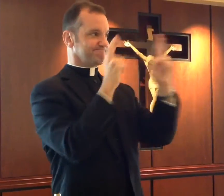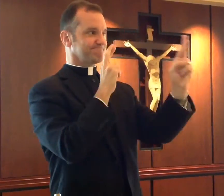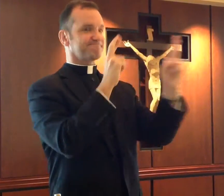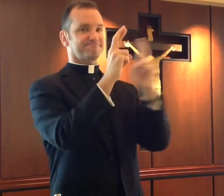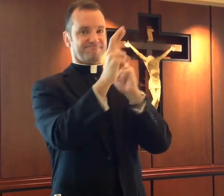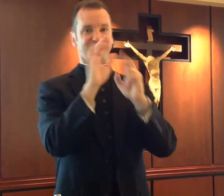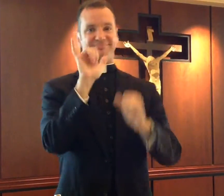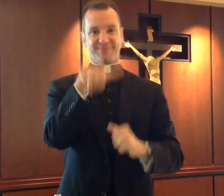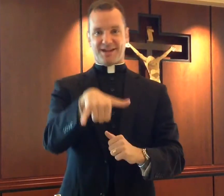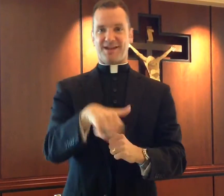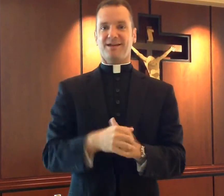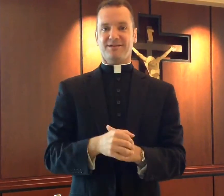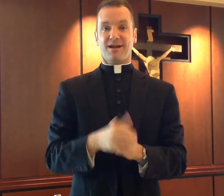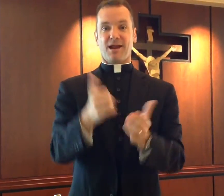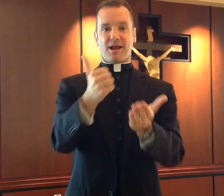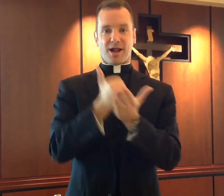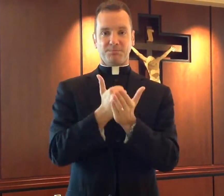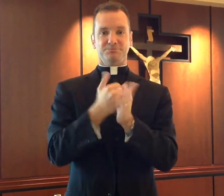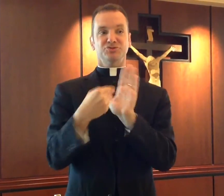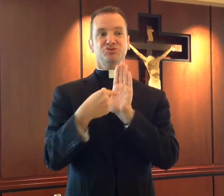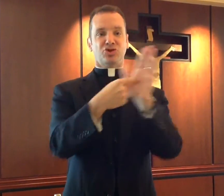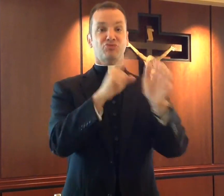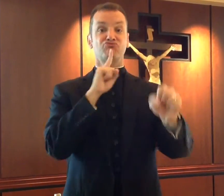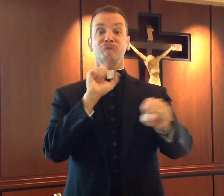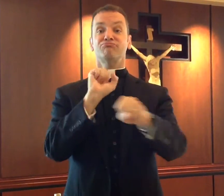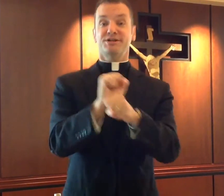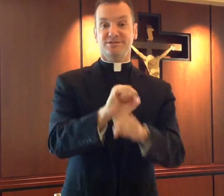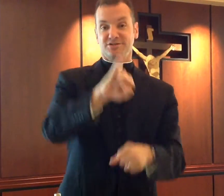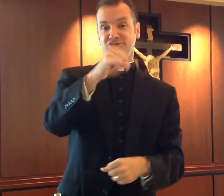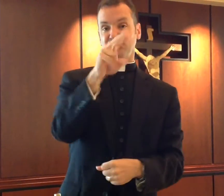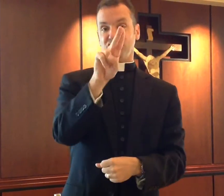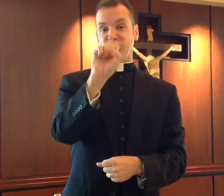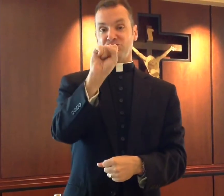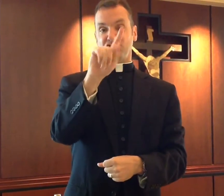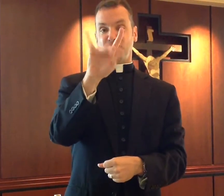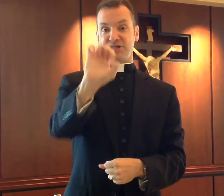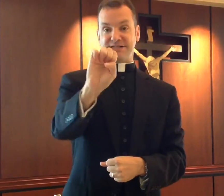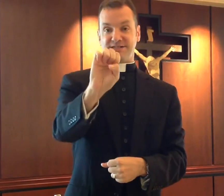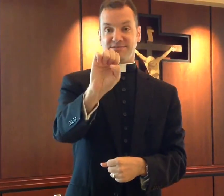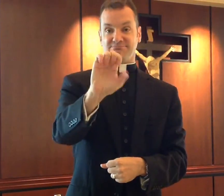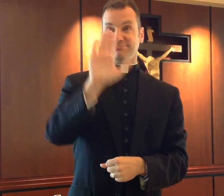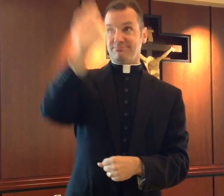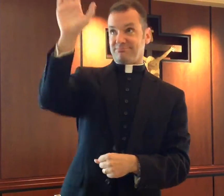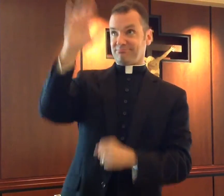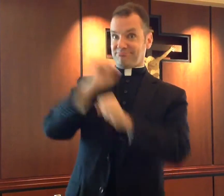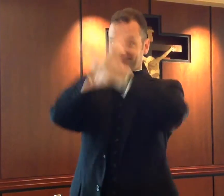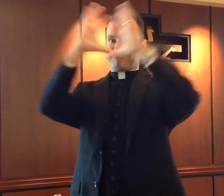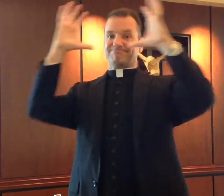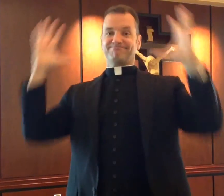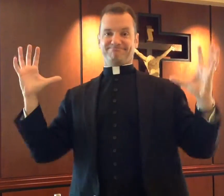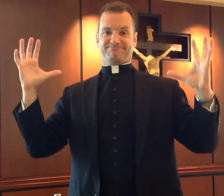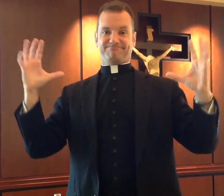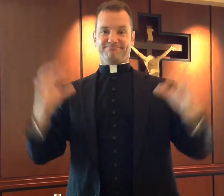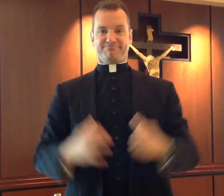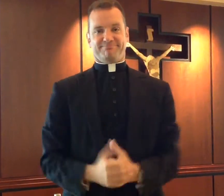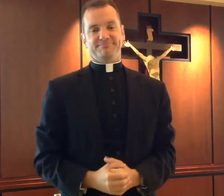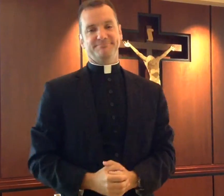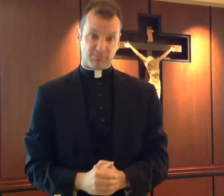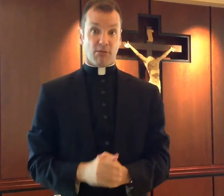And having that within us, we are able to do justice to each other, to show true justice, God's vision of